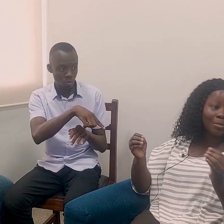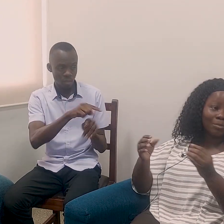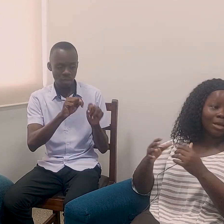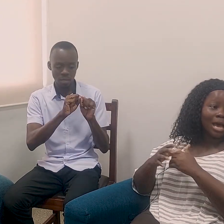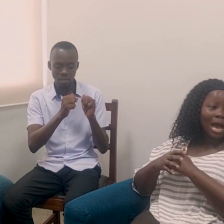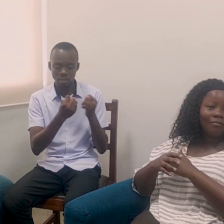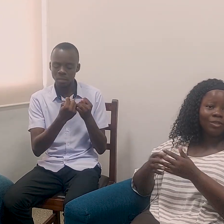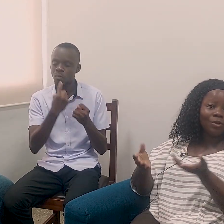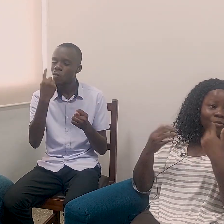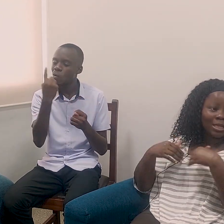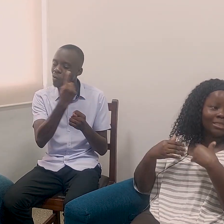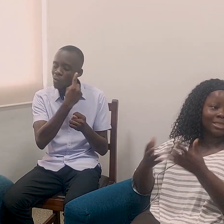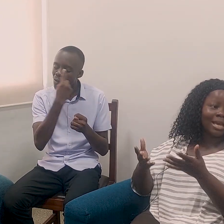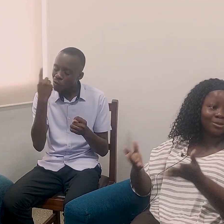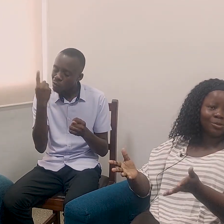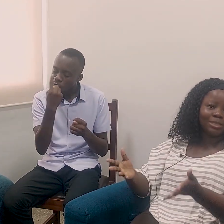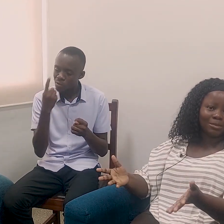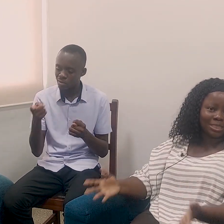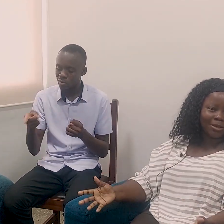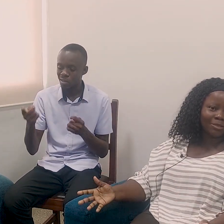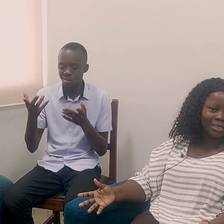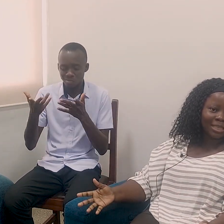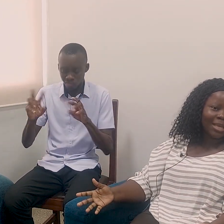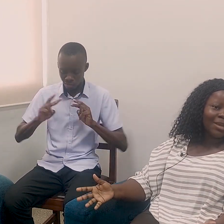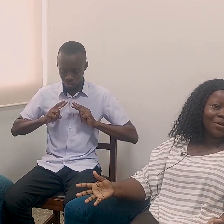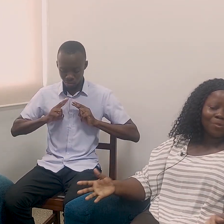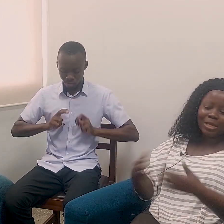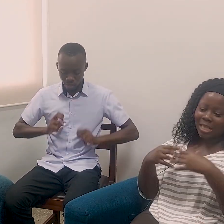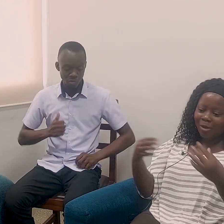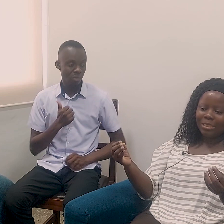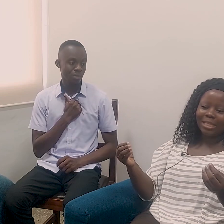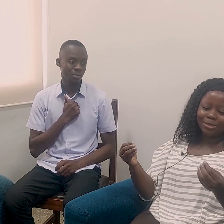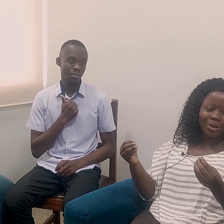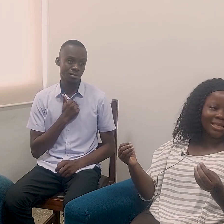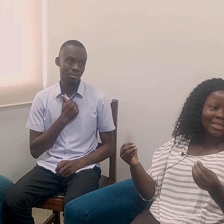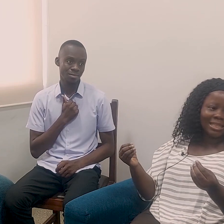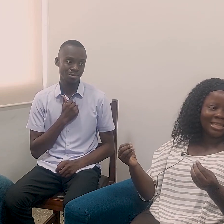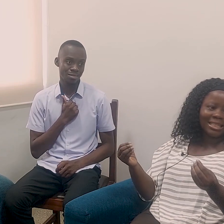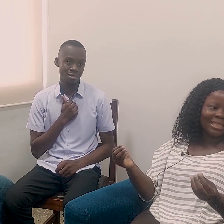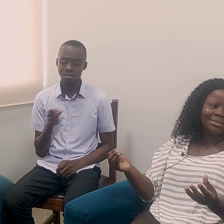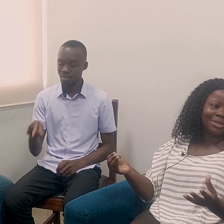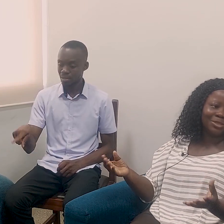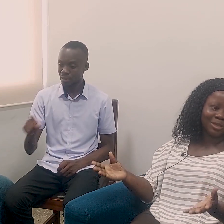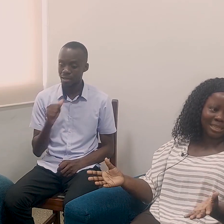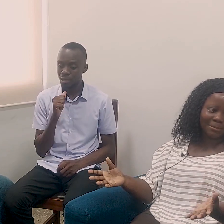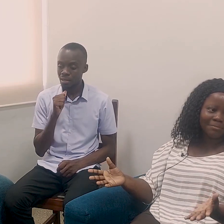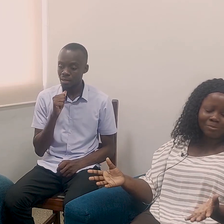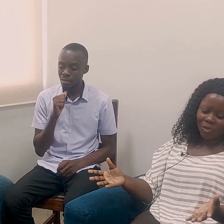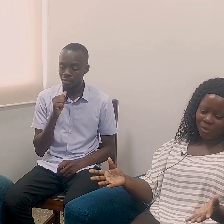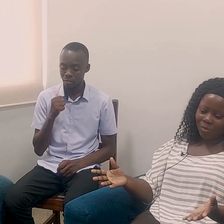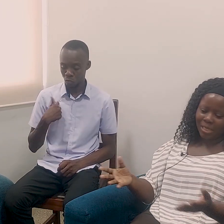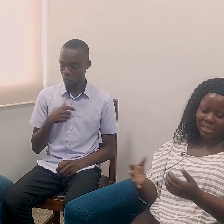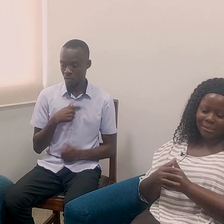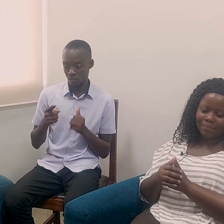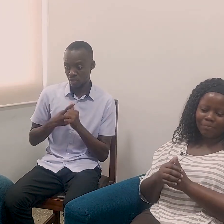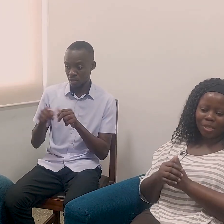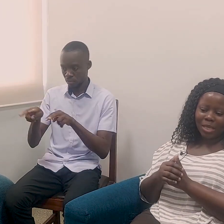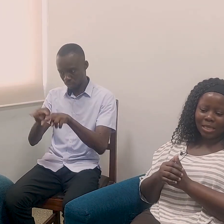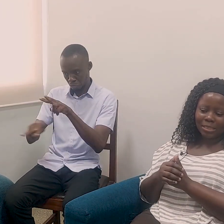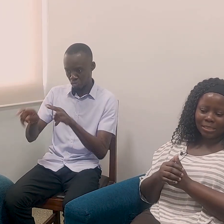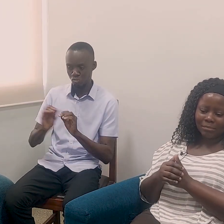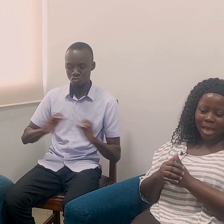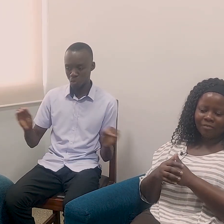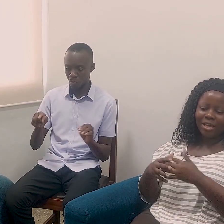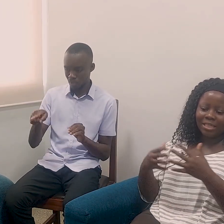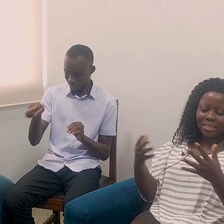always come having already diagnosed themselves without us running any assessment on them, right?